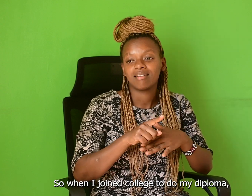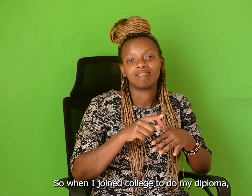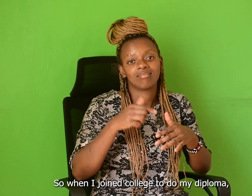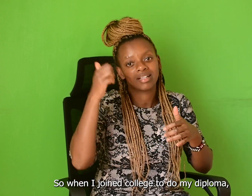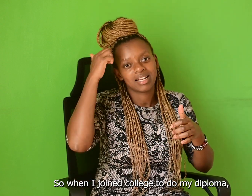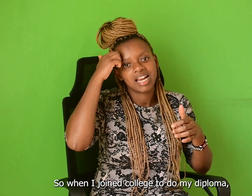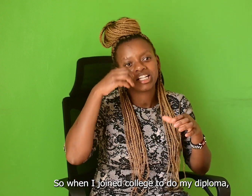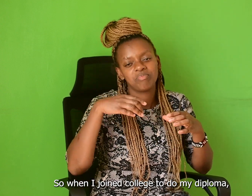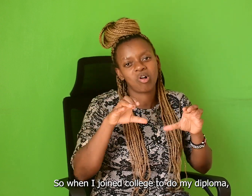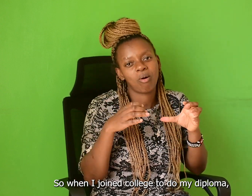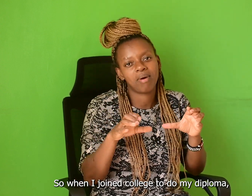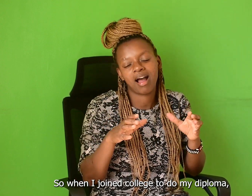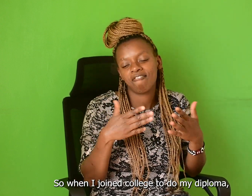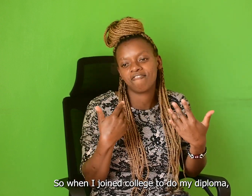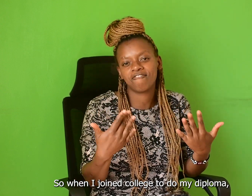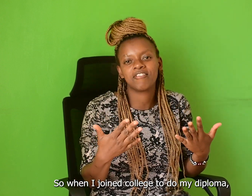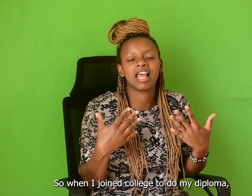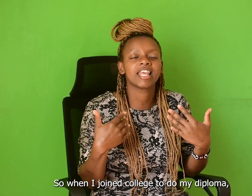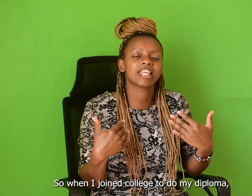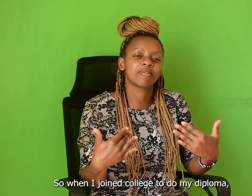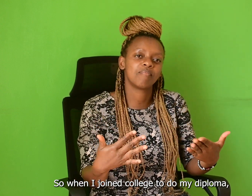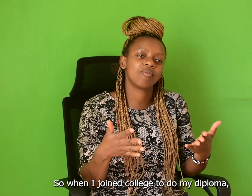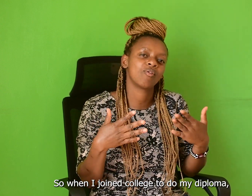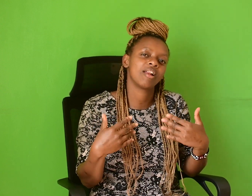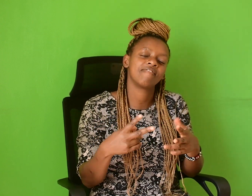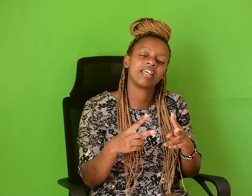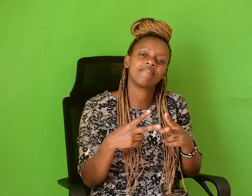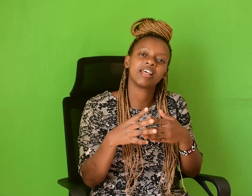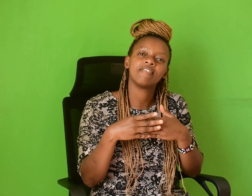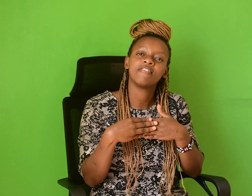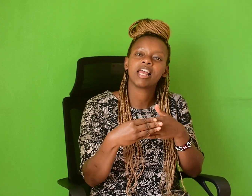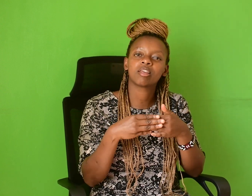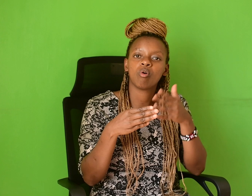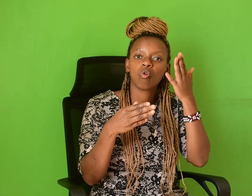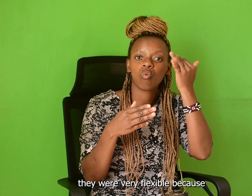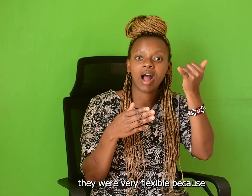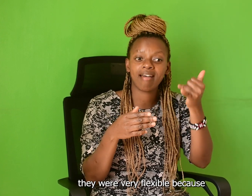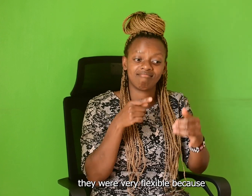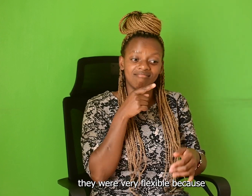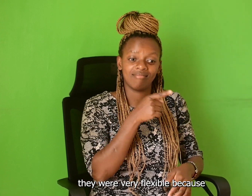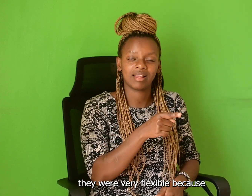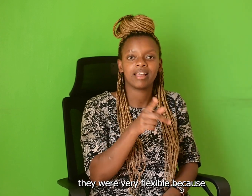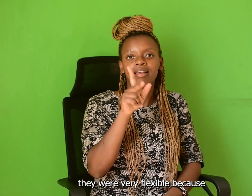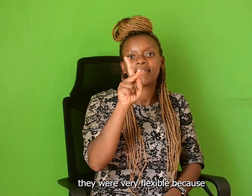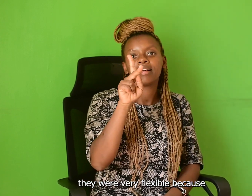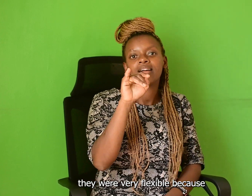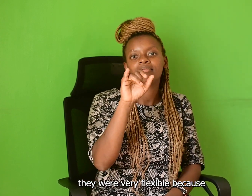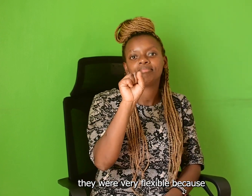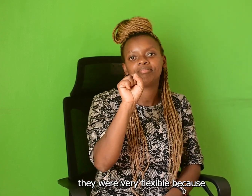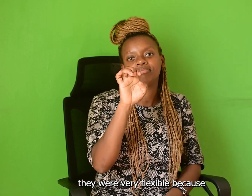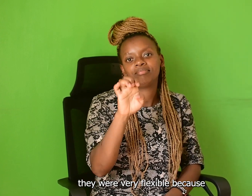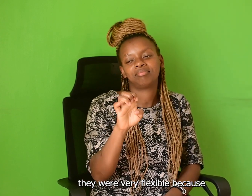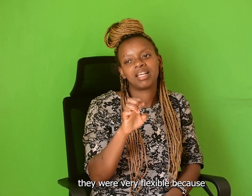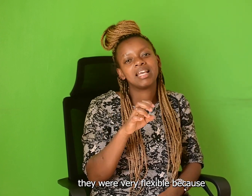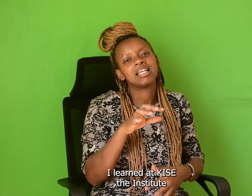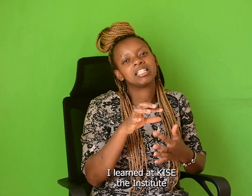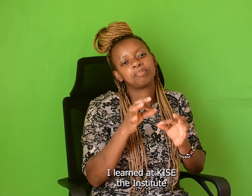So when I joined college to do my diploma, they were very flexible because I learned